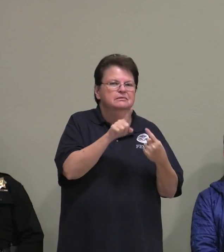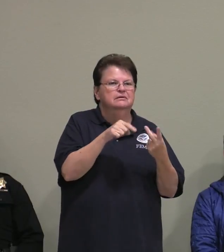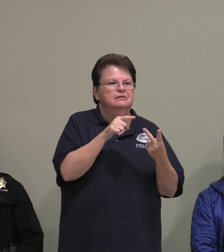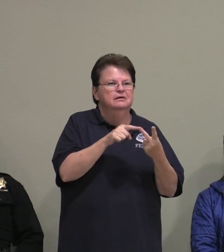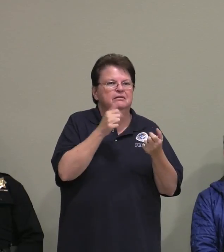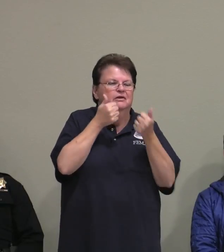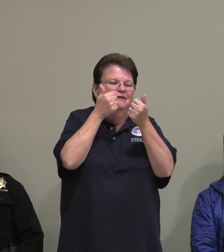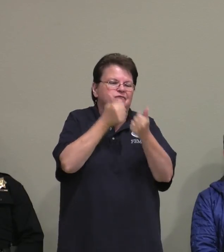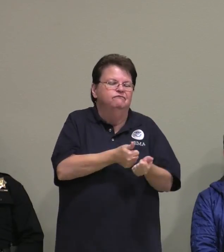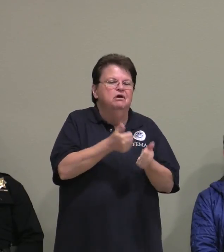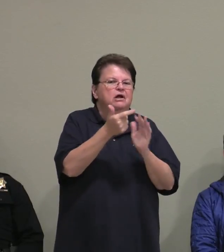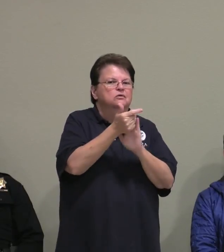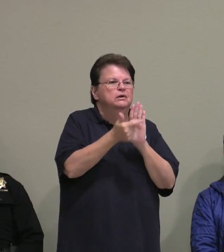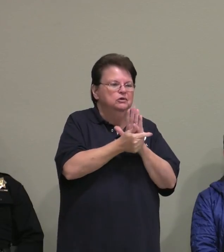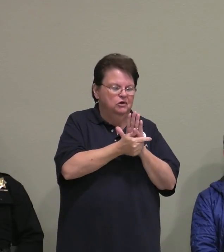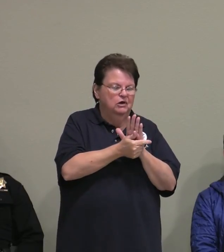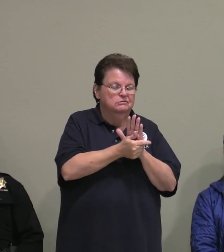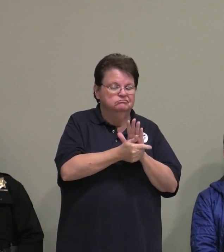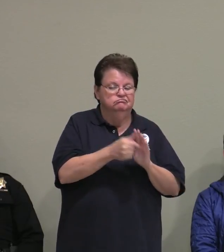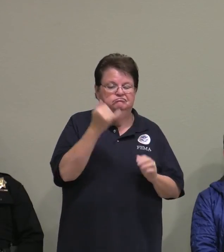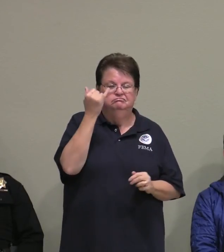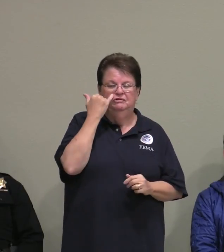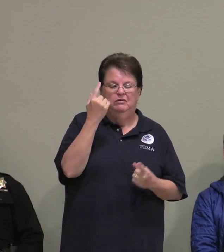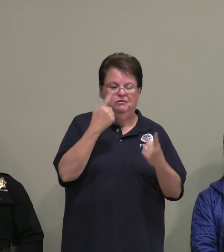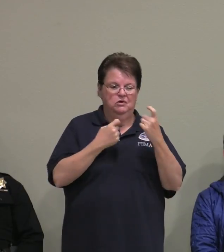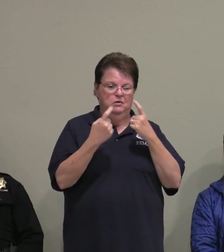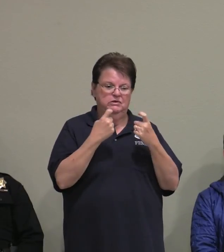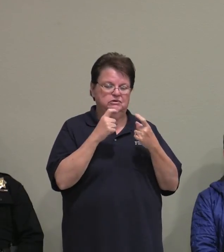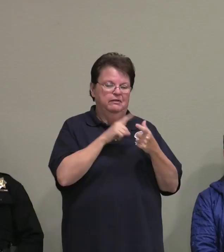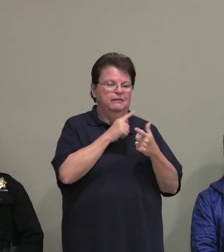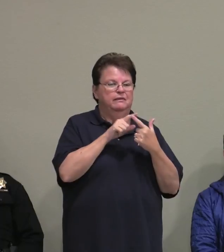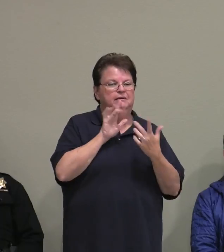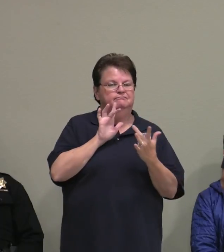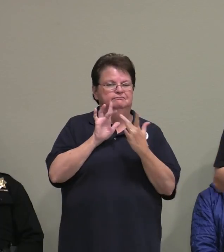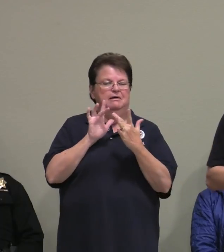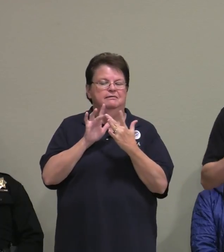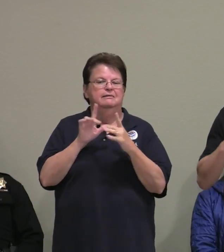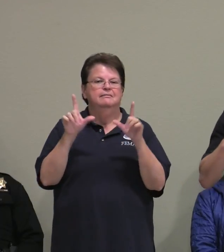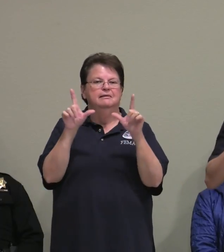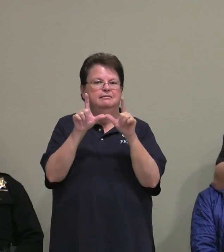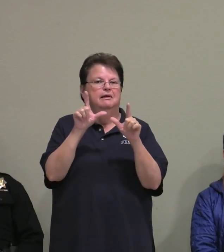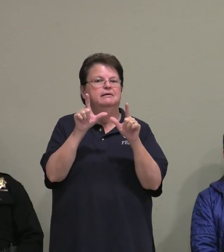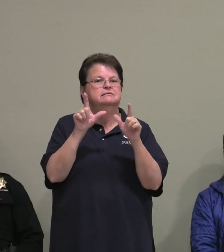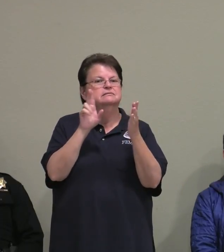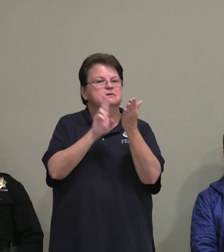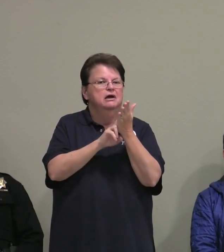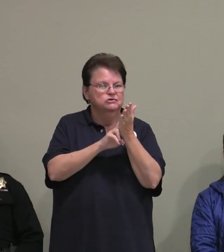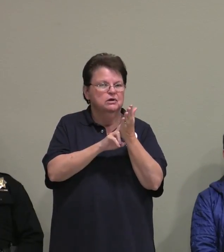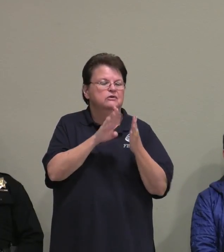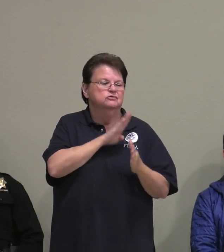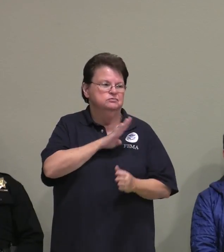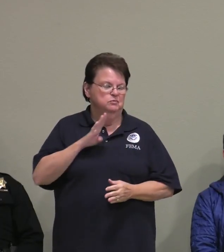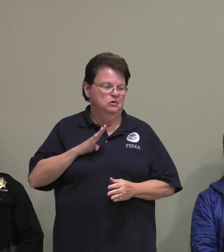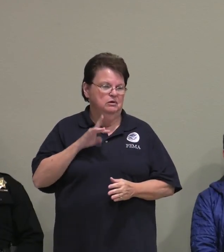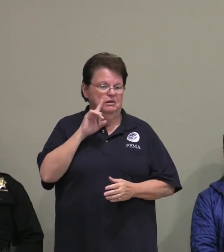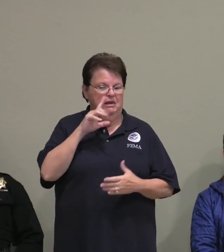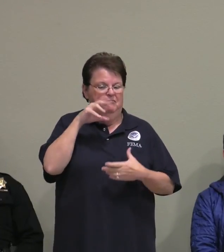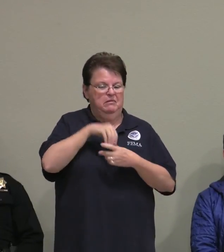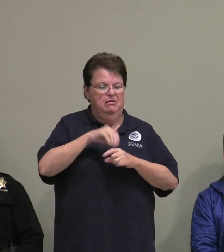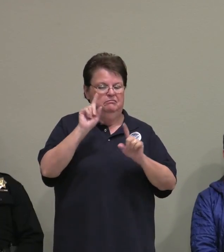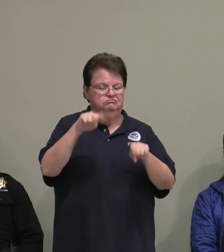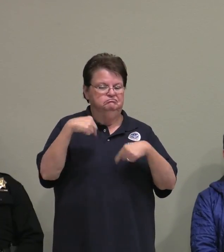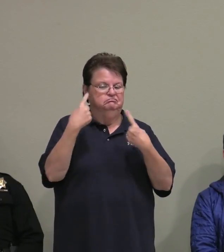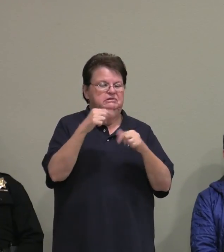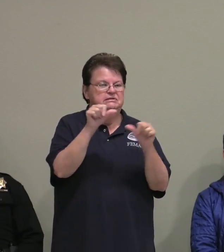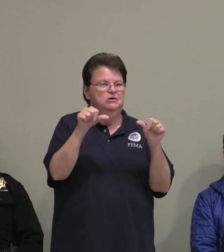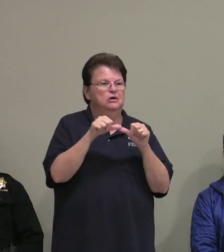following the contract laws. And if you have questions, contact the Contractor State License Board. And they will be in the area. They have been in the area along with